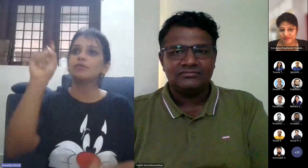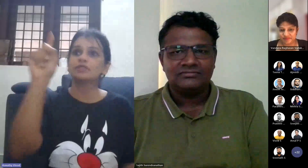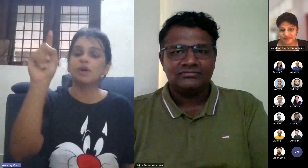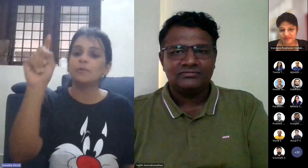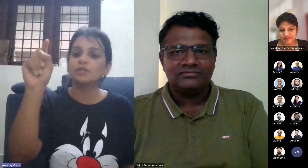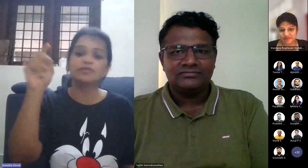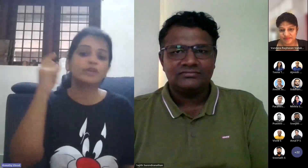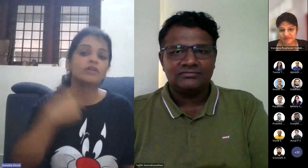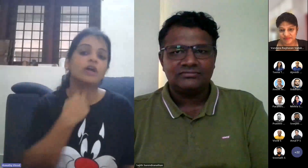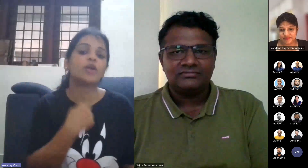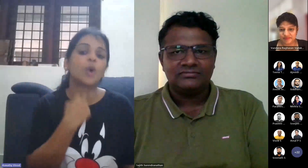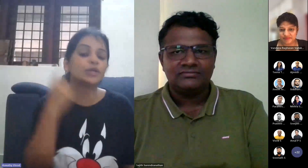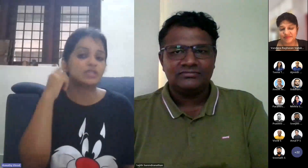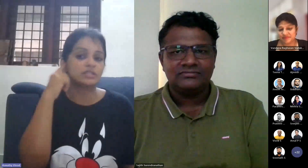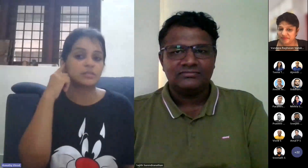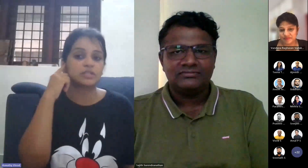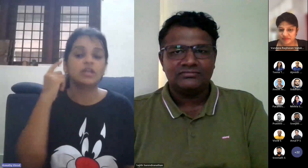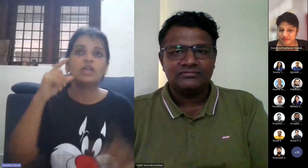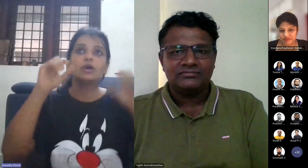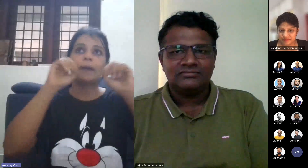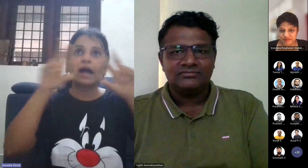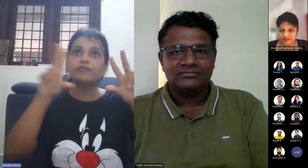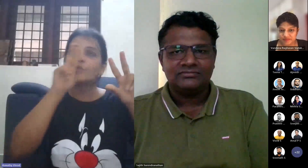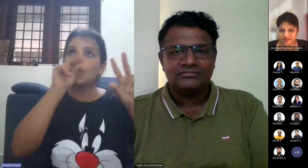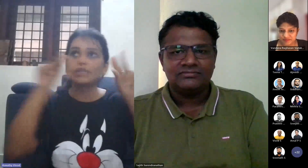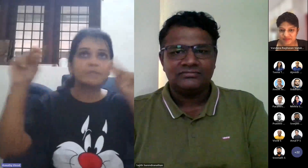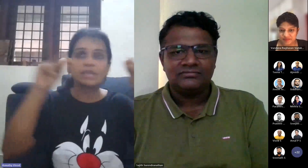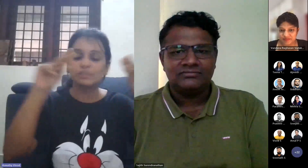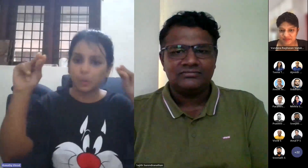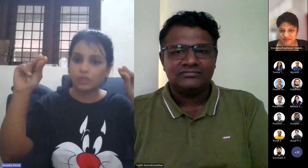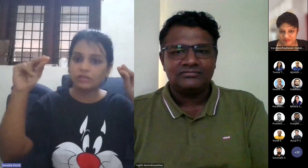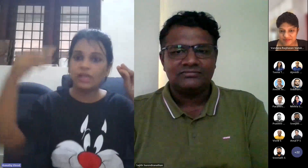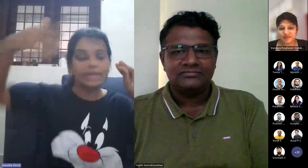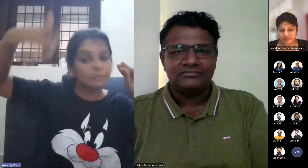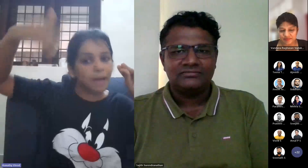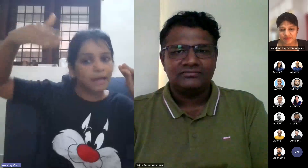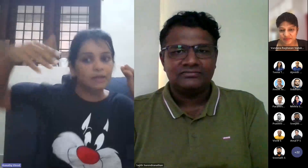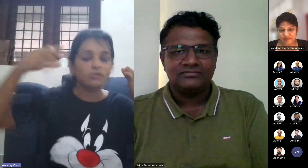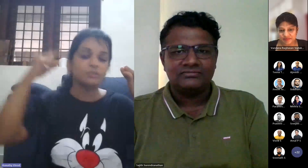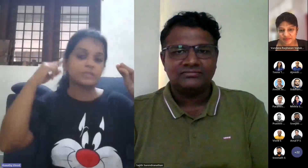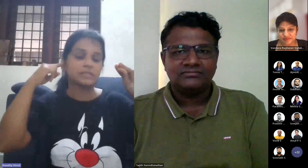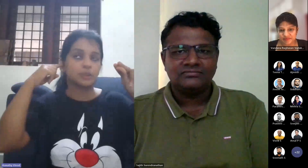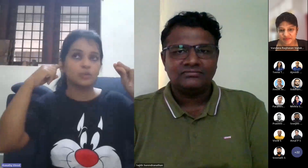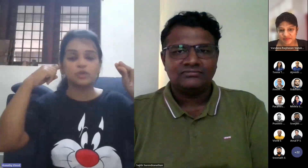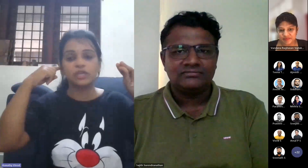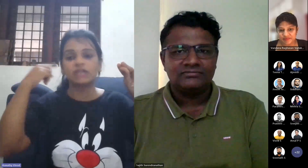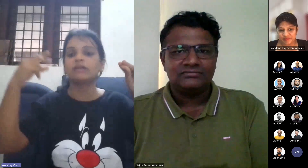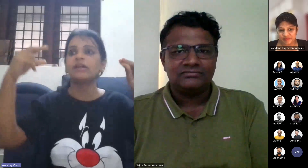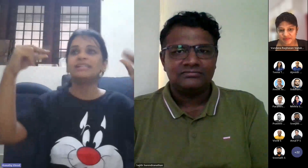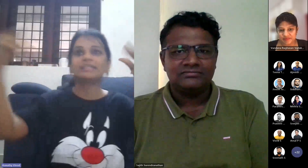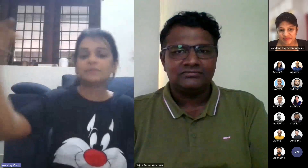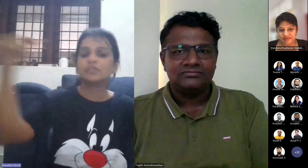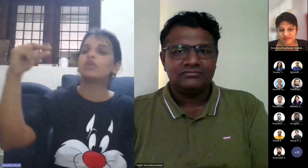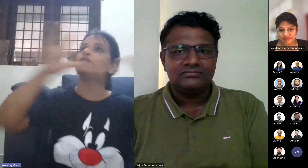Netflix offers the option for an audio description. So apart from what is being spoken, in the background, the person can also